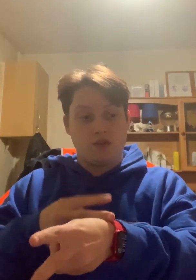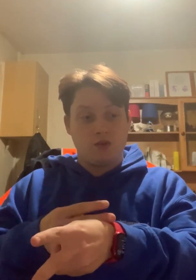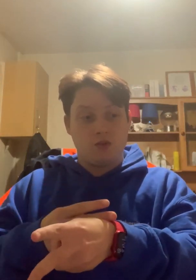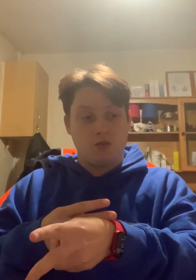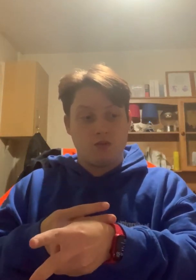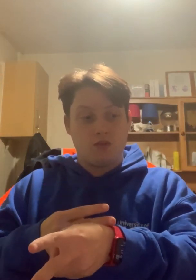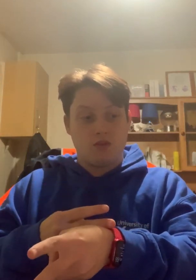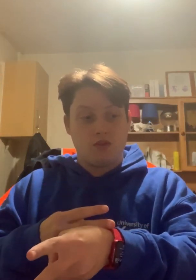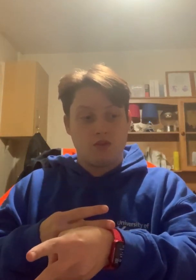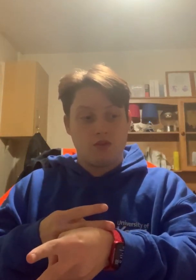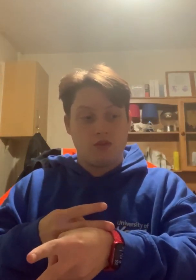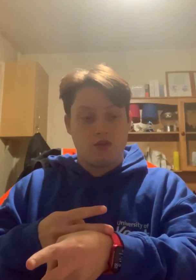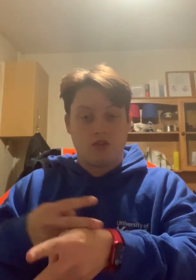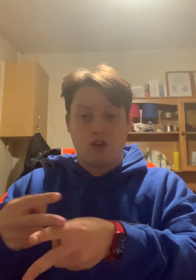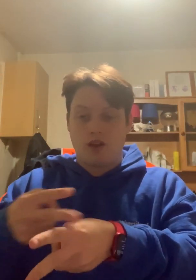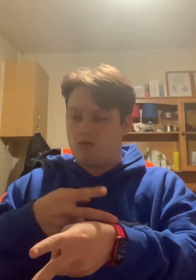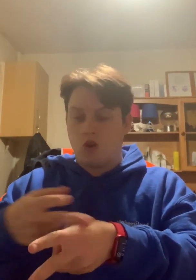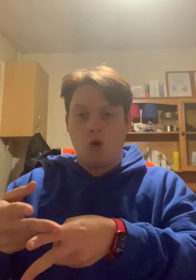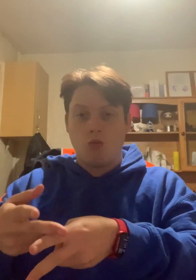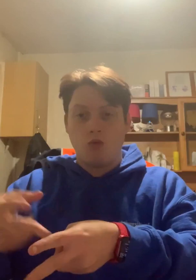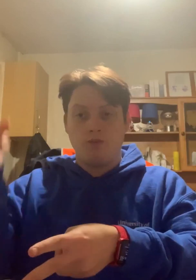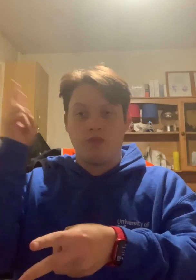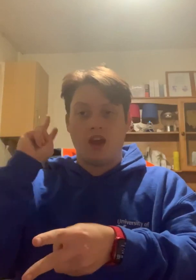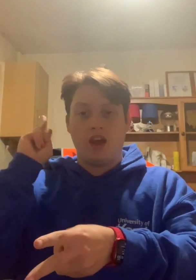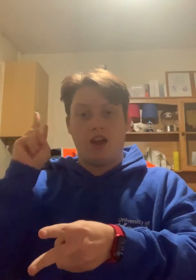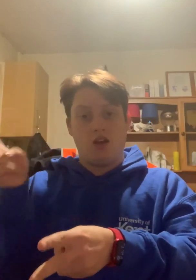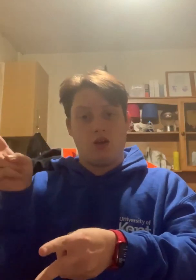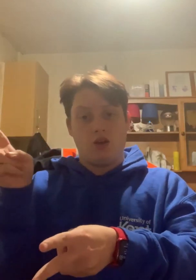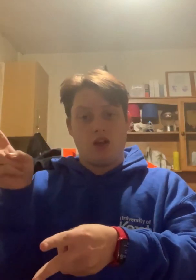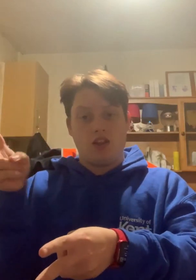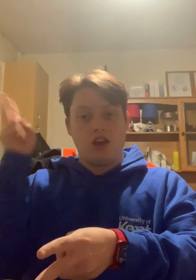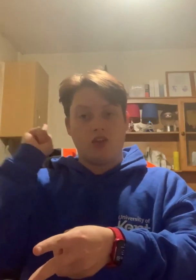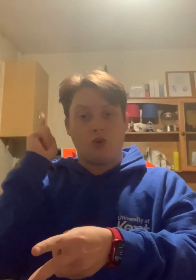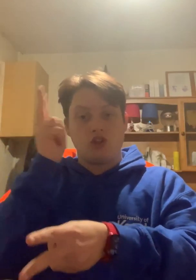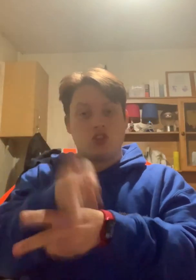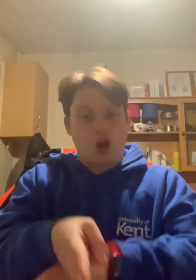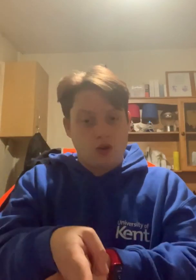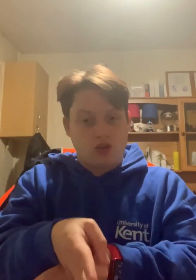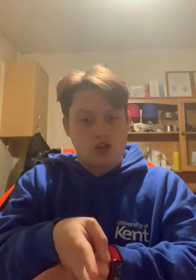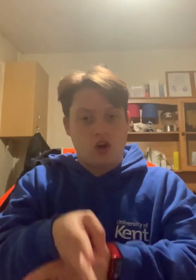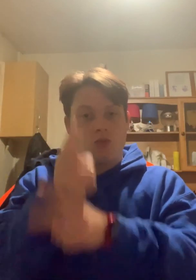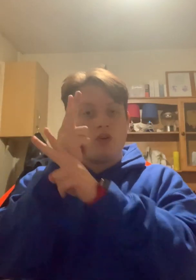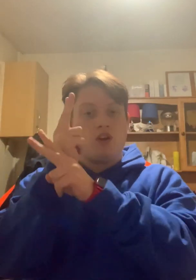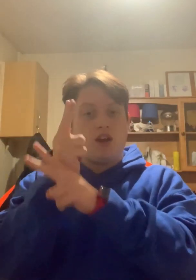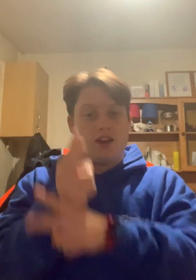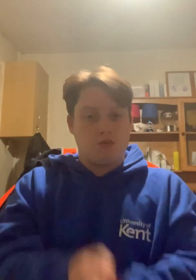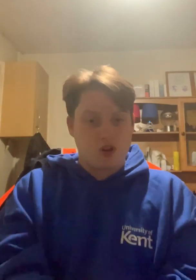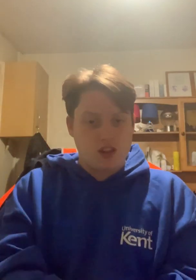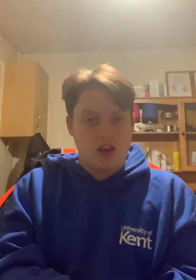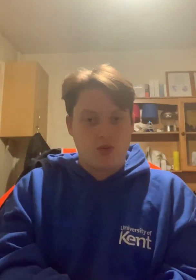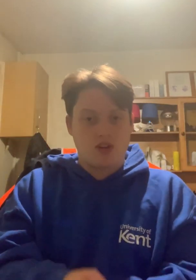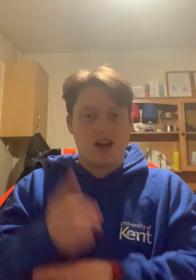you like normal, and the other one just going on top and then bringing the other one down.